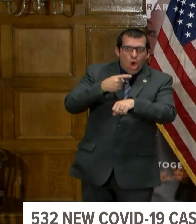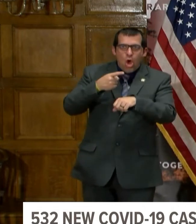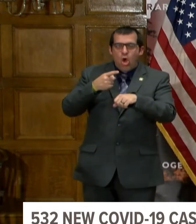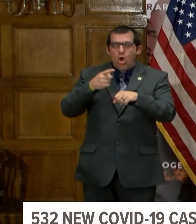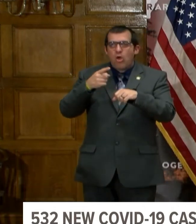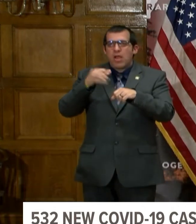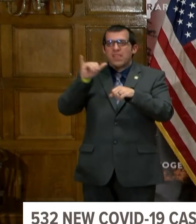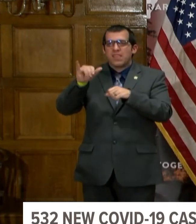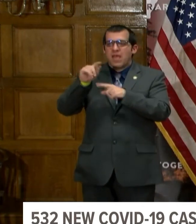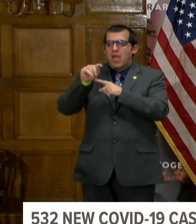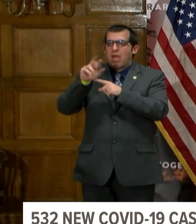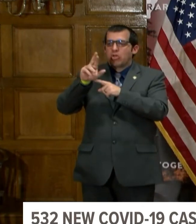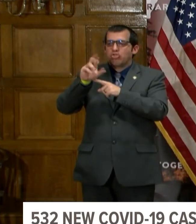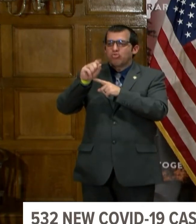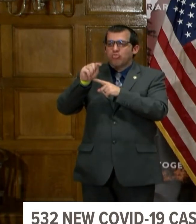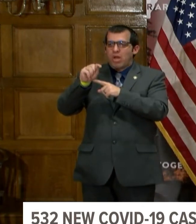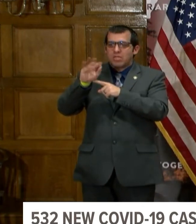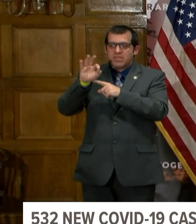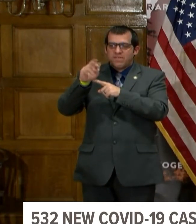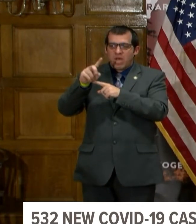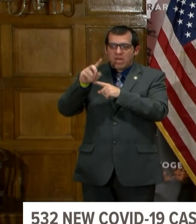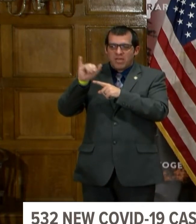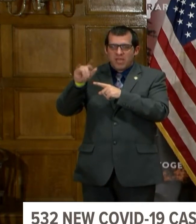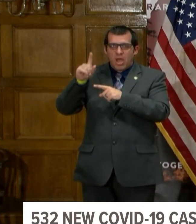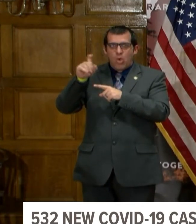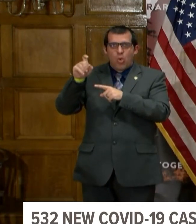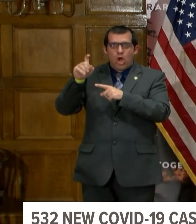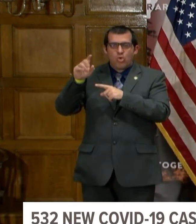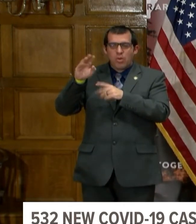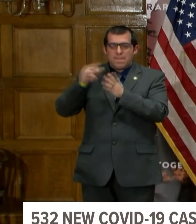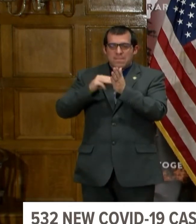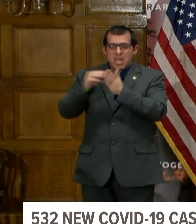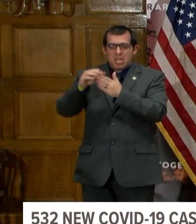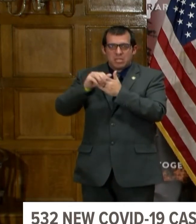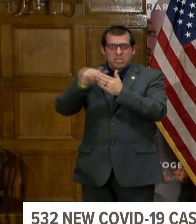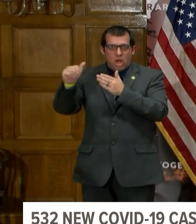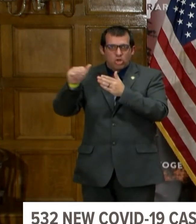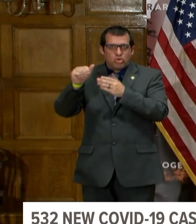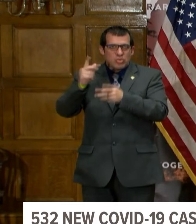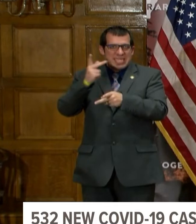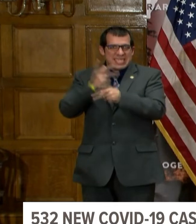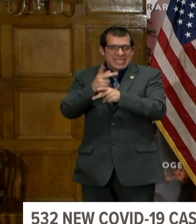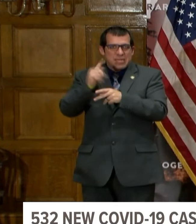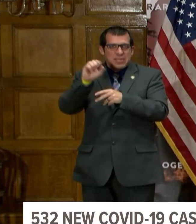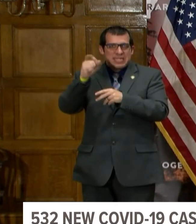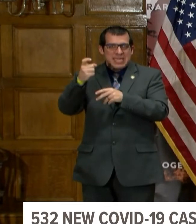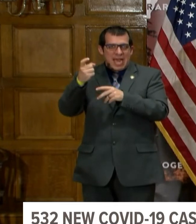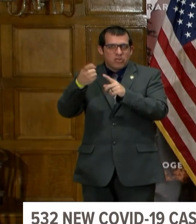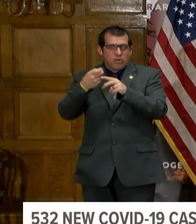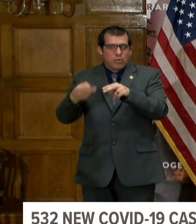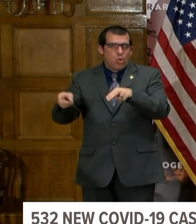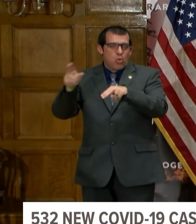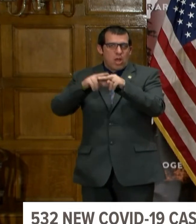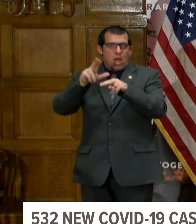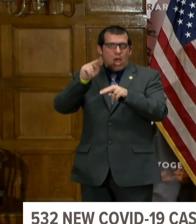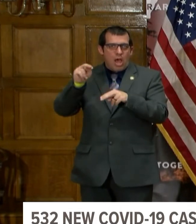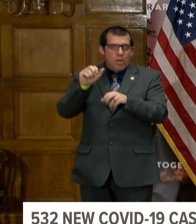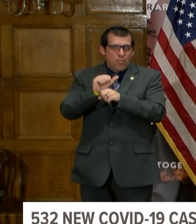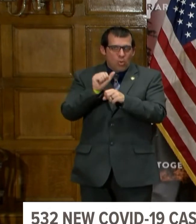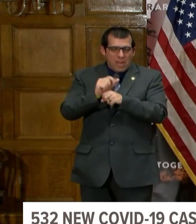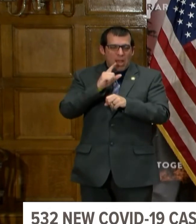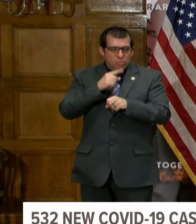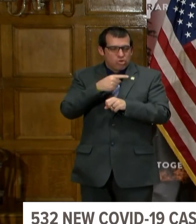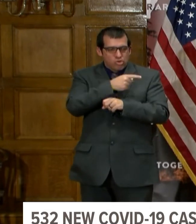fund. Recently, more than $100 million had to go in to keep taxes from going up on unemployment. I'm sure you've done